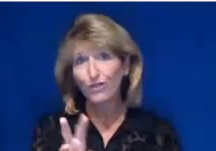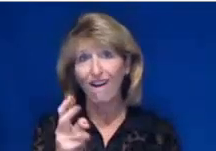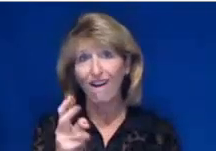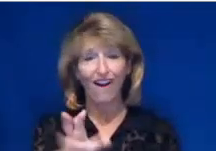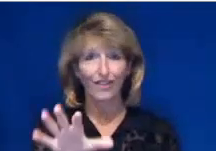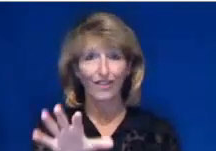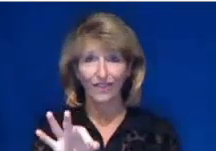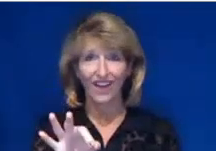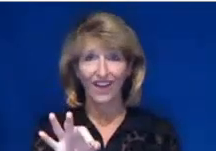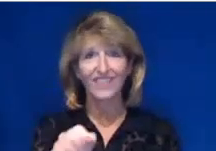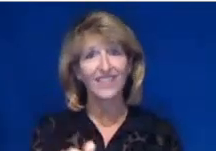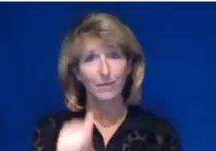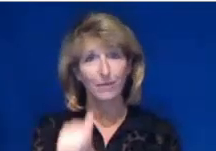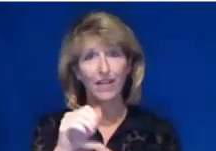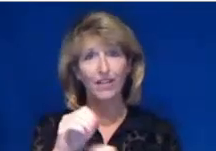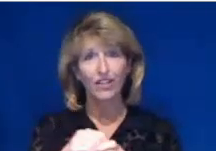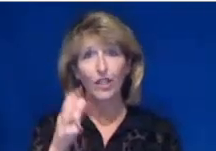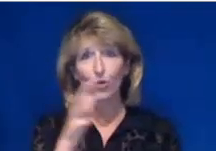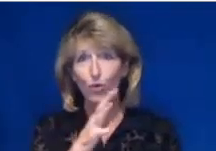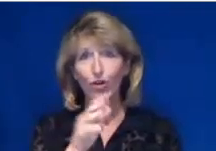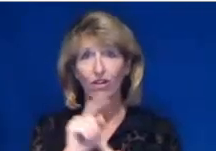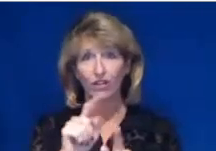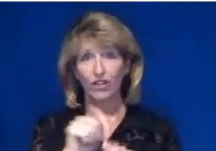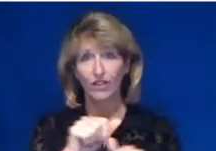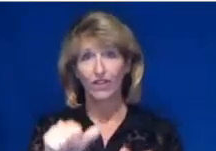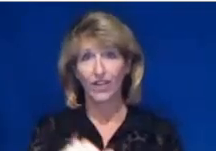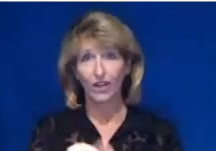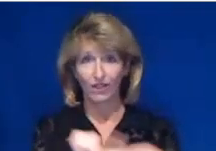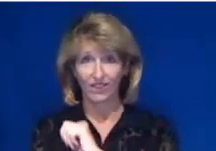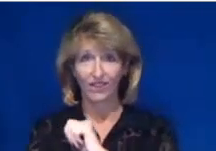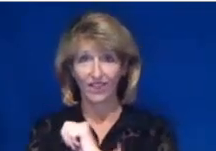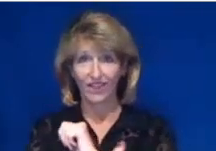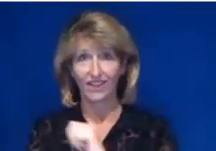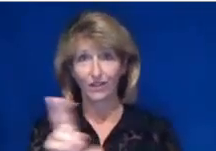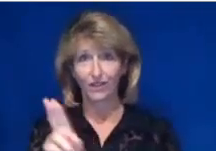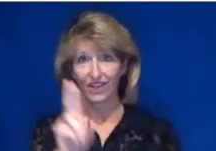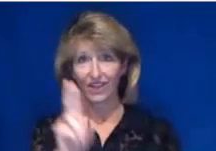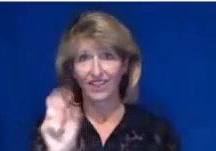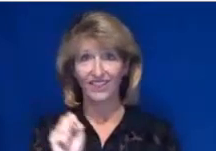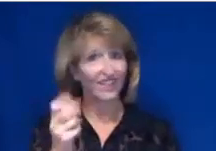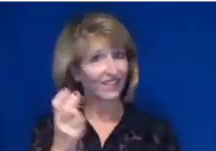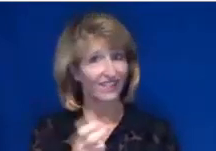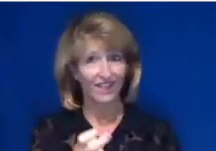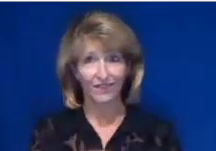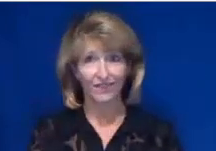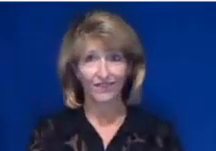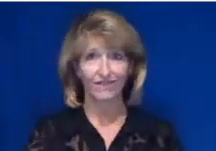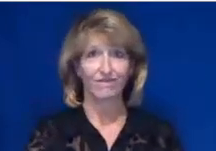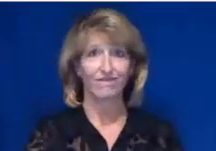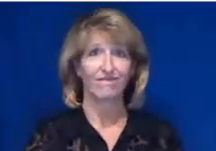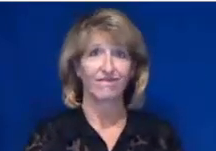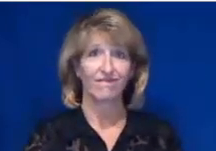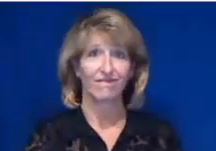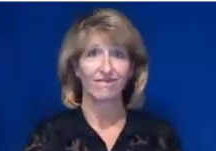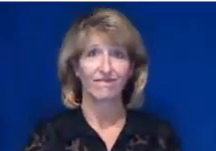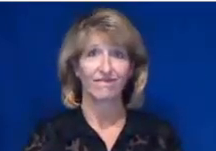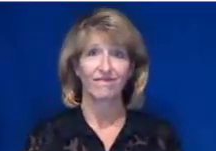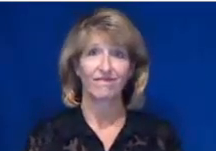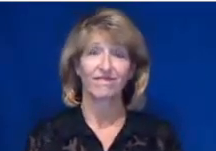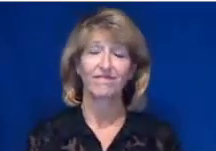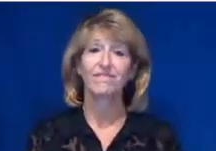The interpreter may not have training in substance abuse terminology, or maybe is not familiar with the concepts that will be